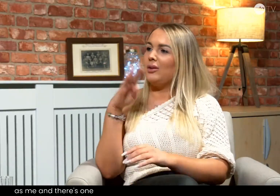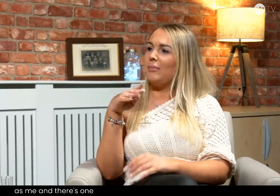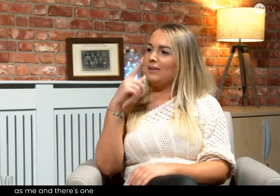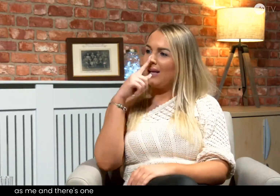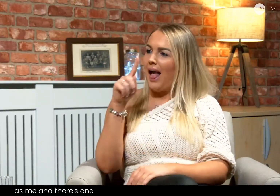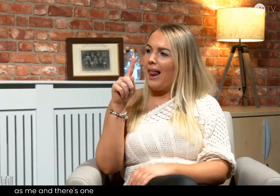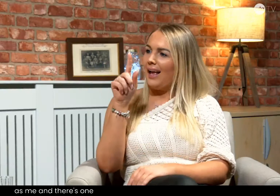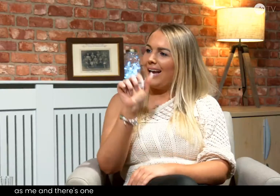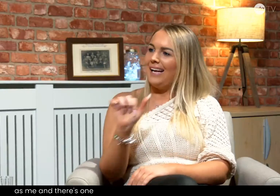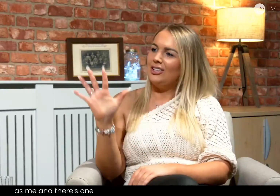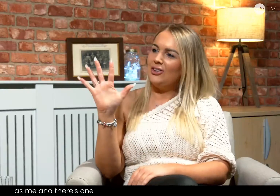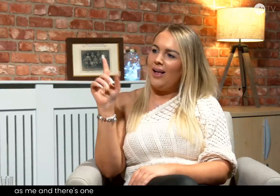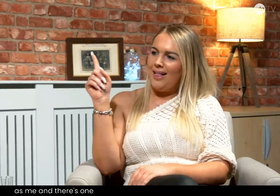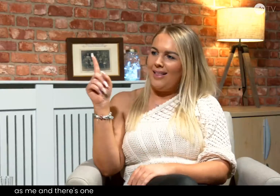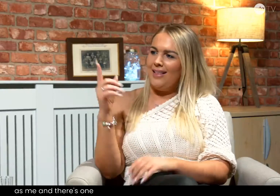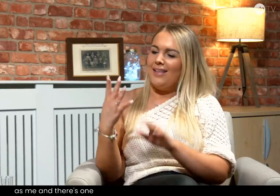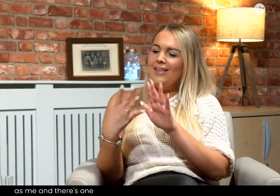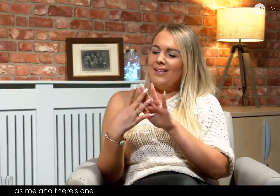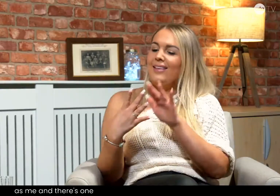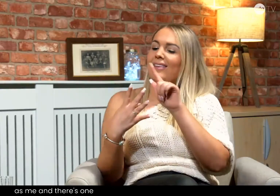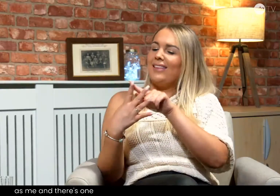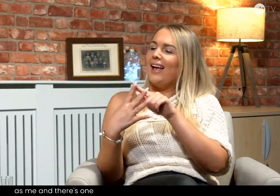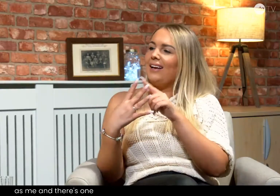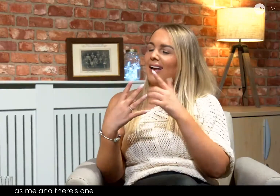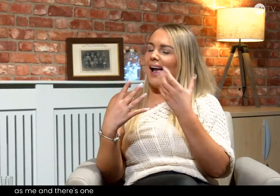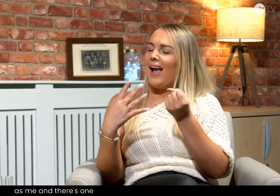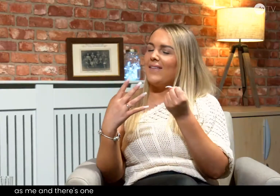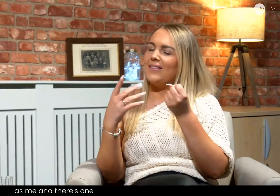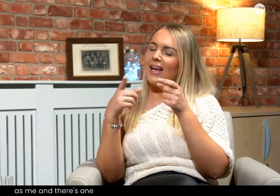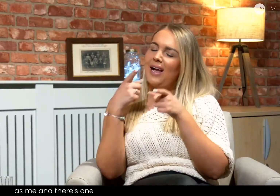And there's another person from Miami.